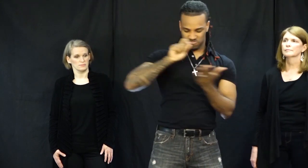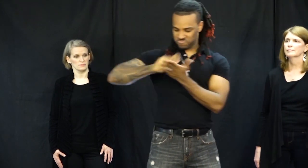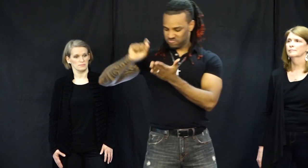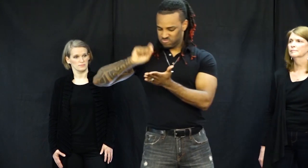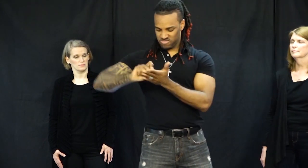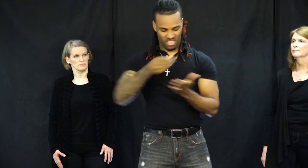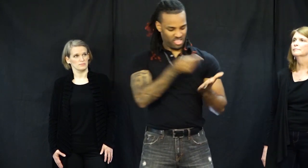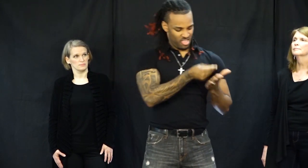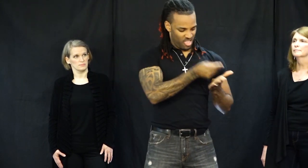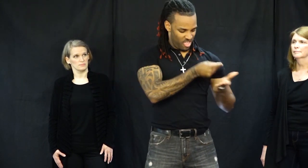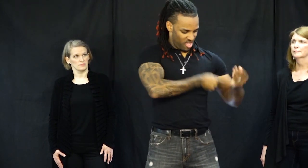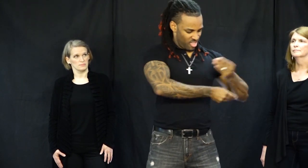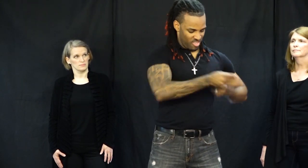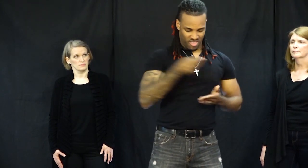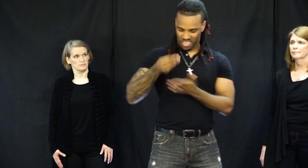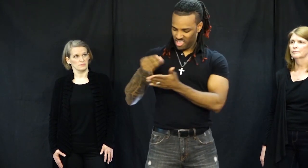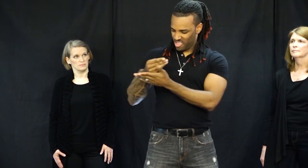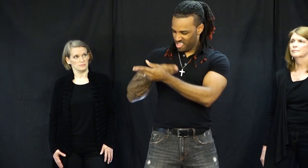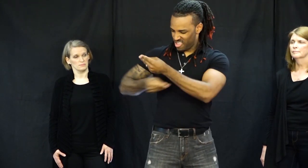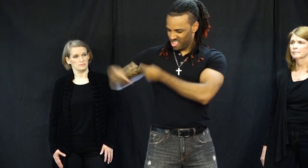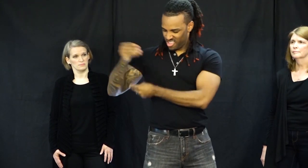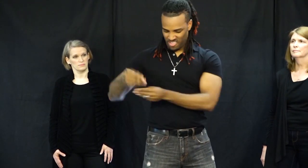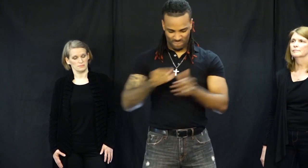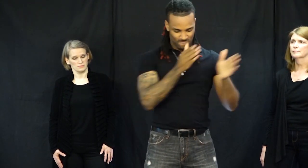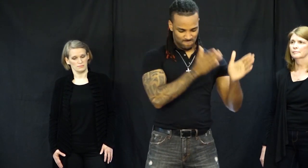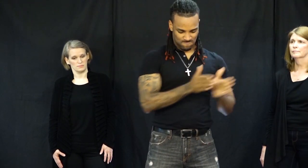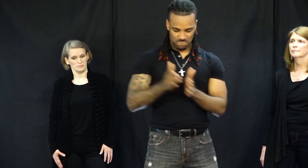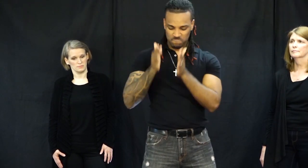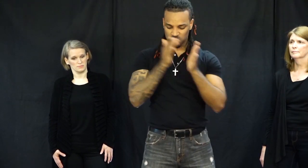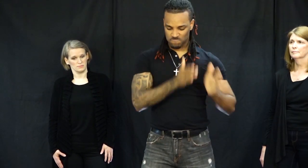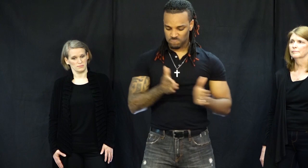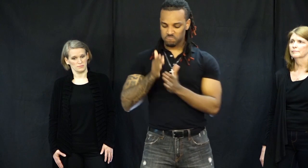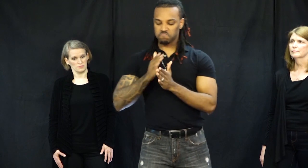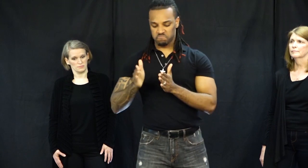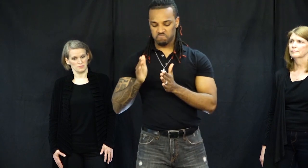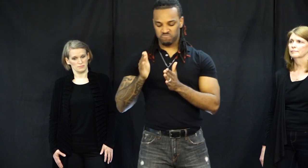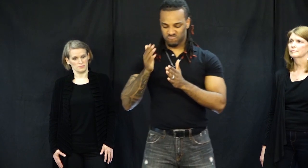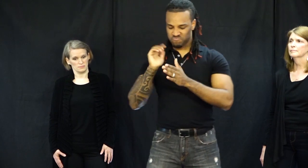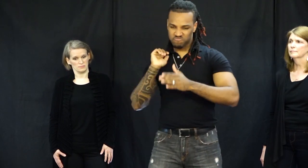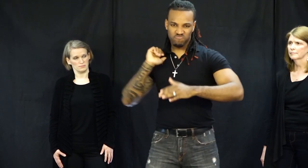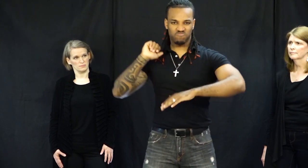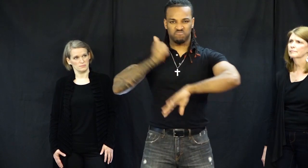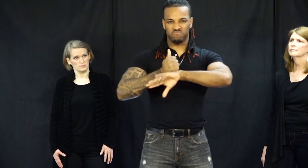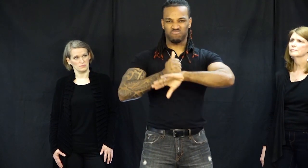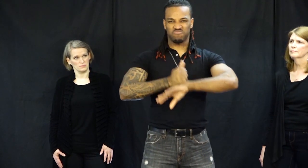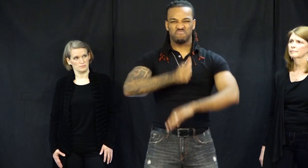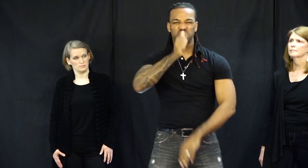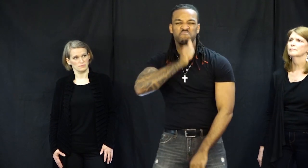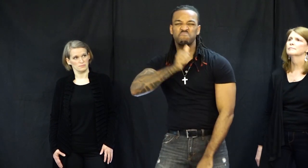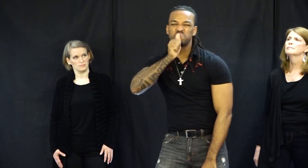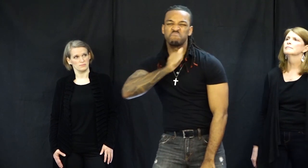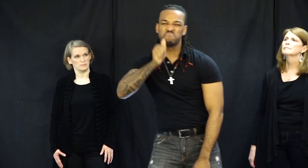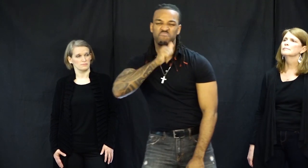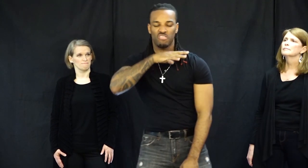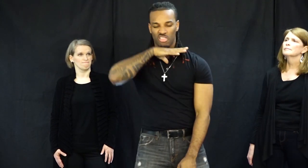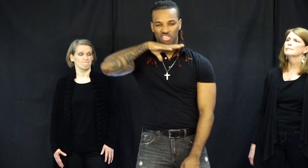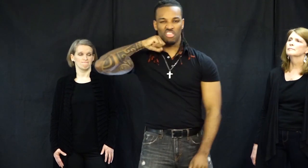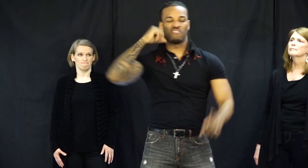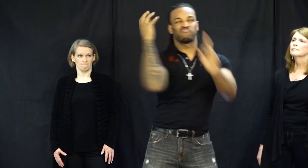and writing, we need to handle our financial situation. Are we a nation of states? What's the state of our nation? I'm past patiently waiting, I'm